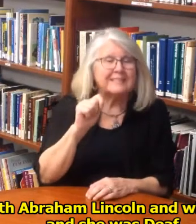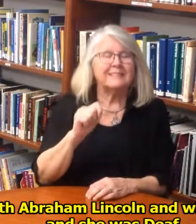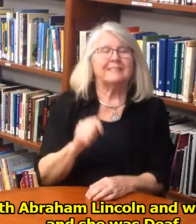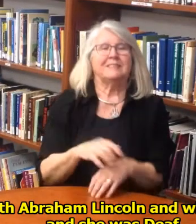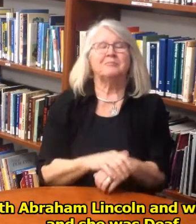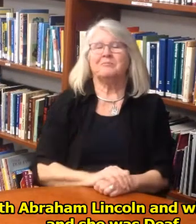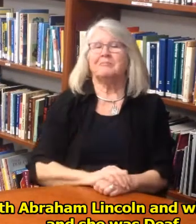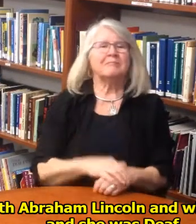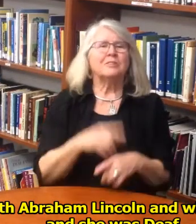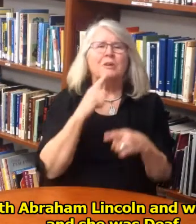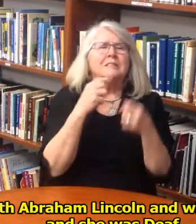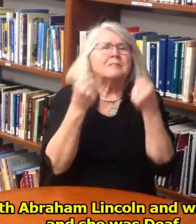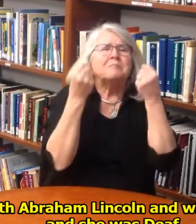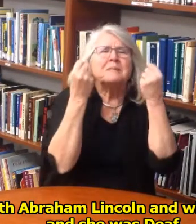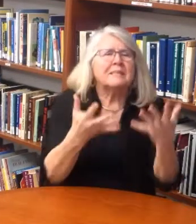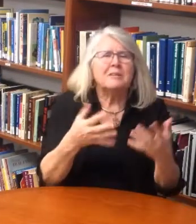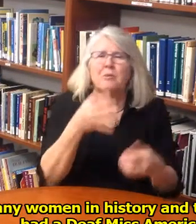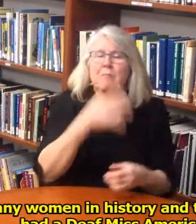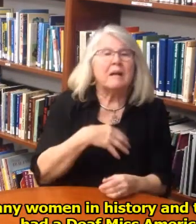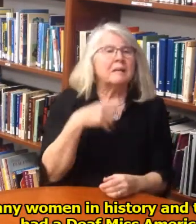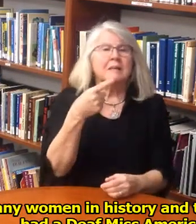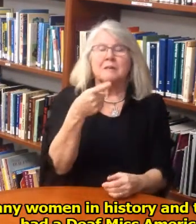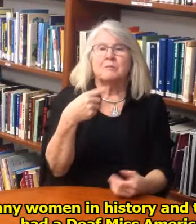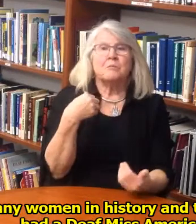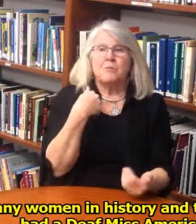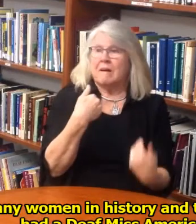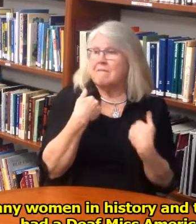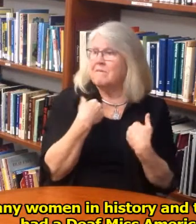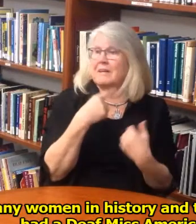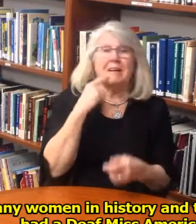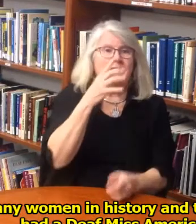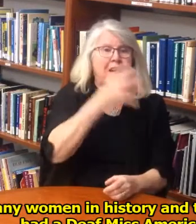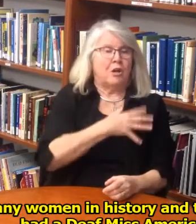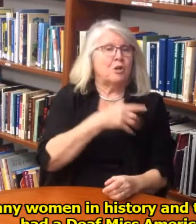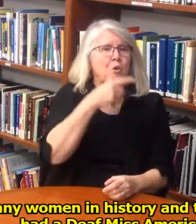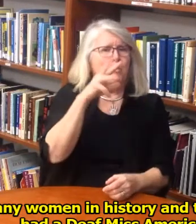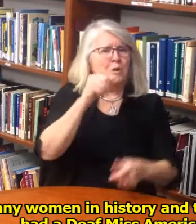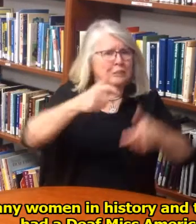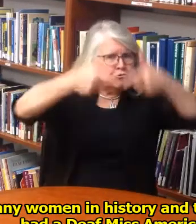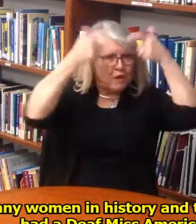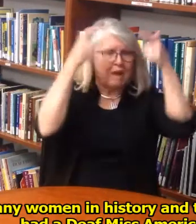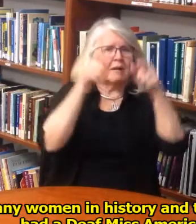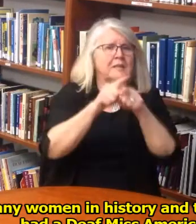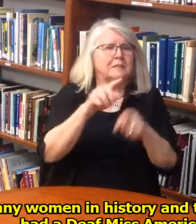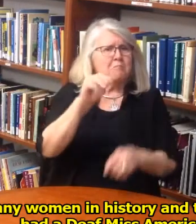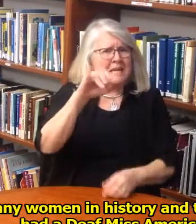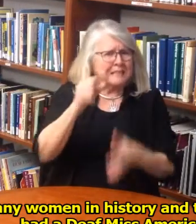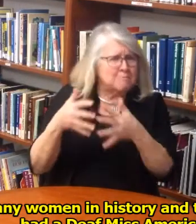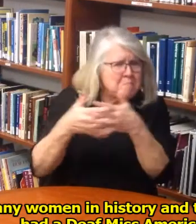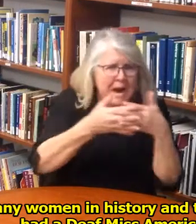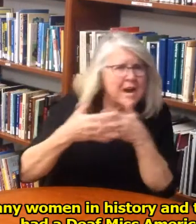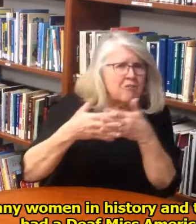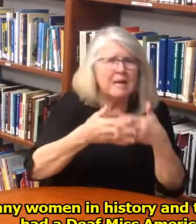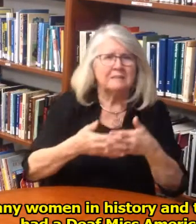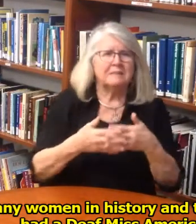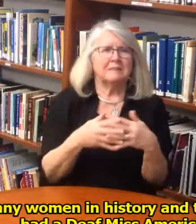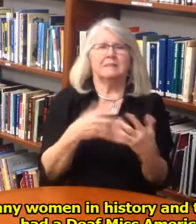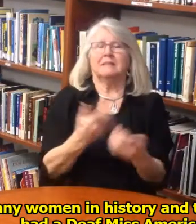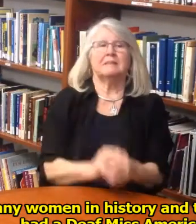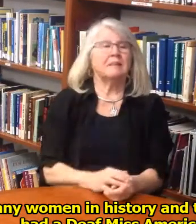Grant, and she was deaf. There are so many women in history. And then we've had a deaf Miss